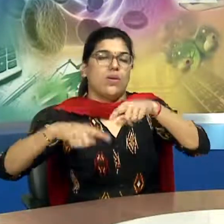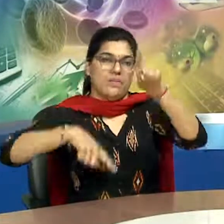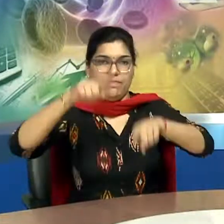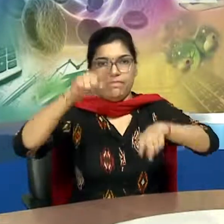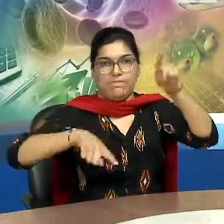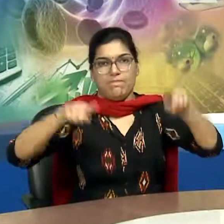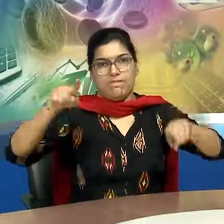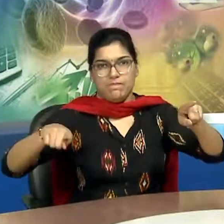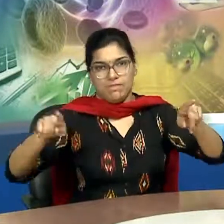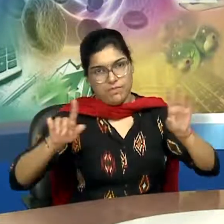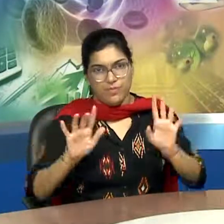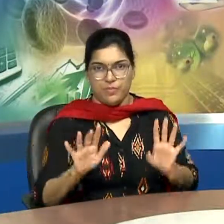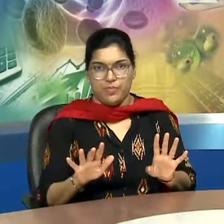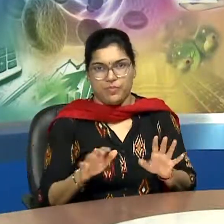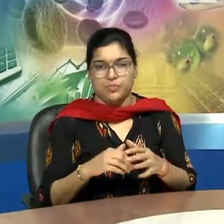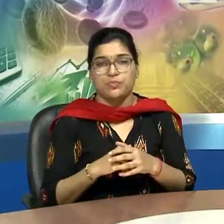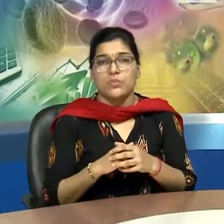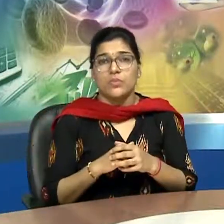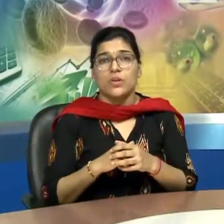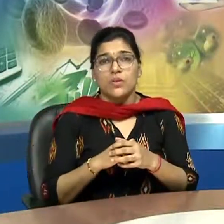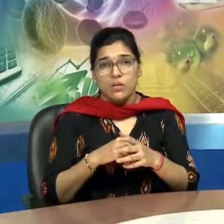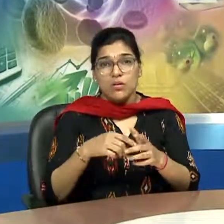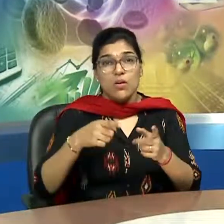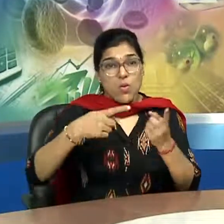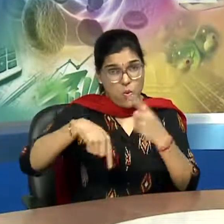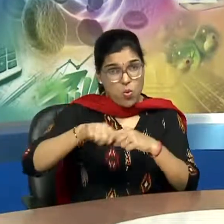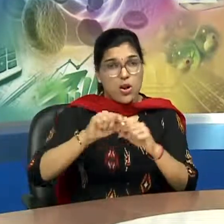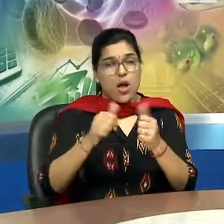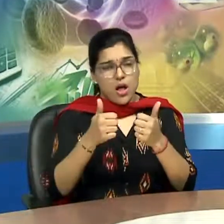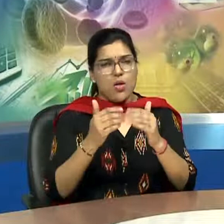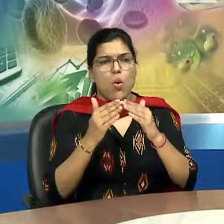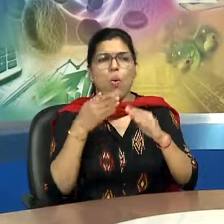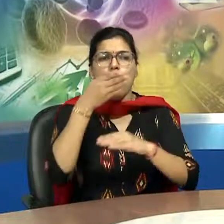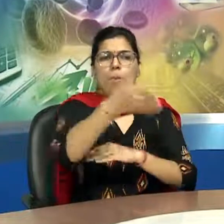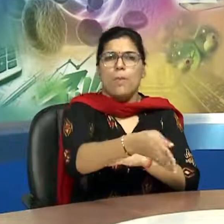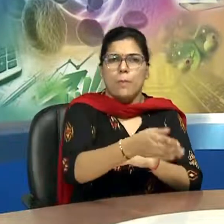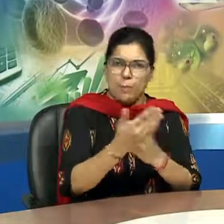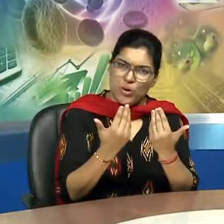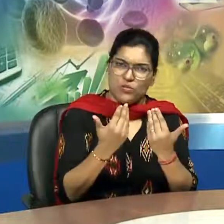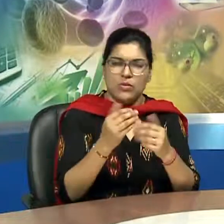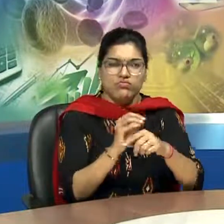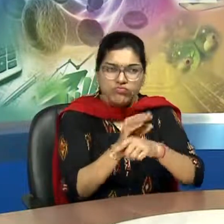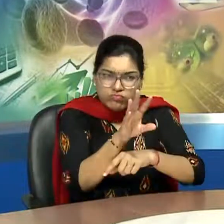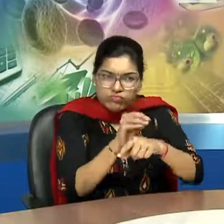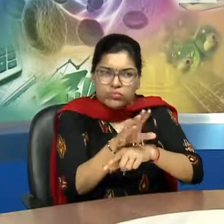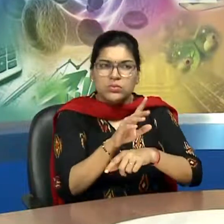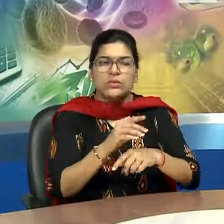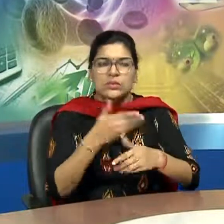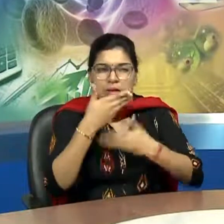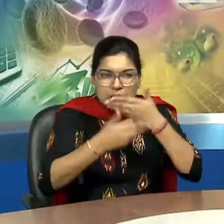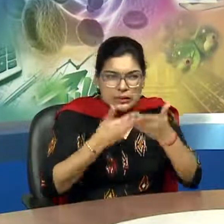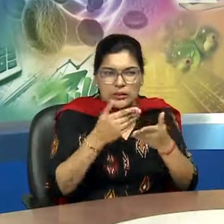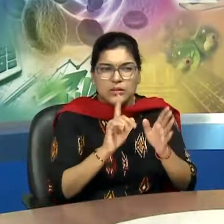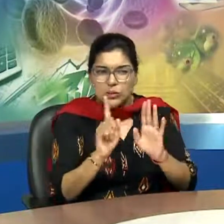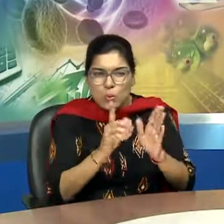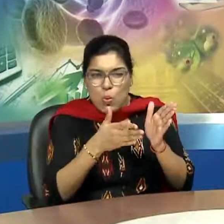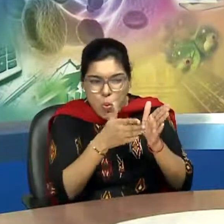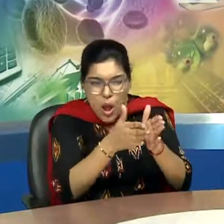or you can say medication therapy, and drug free outpatient therapy.